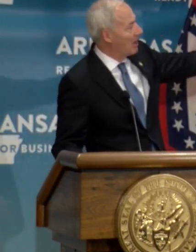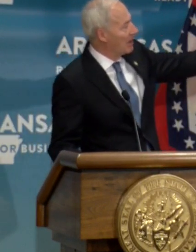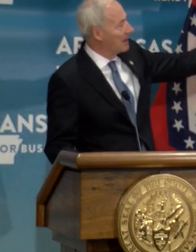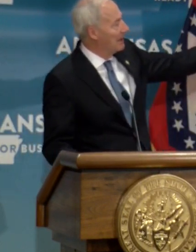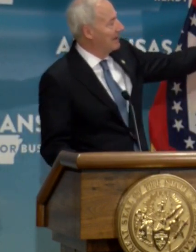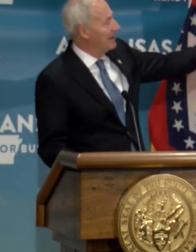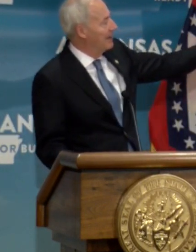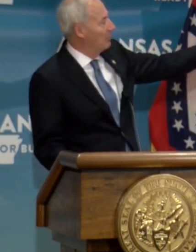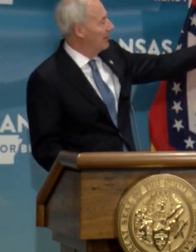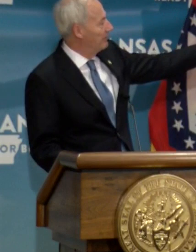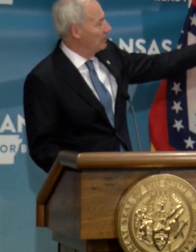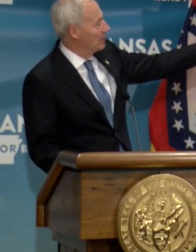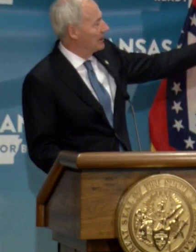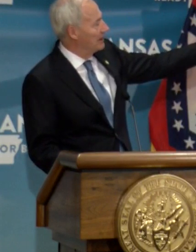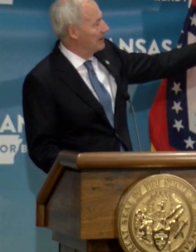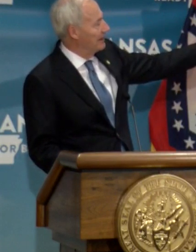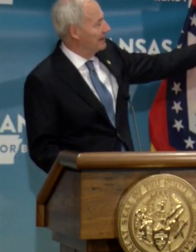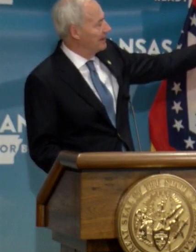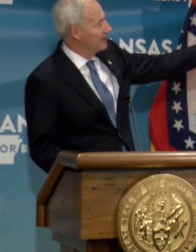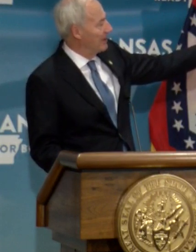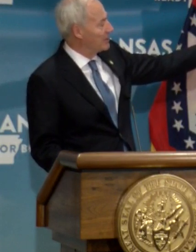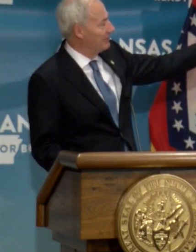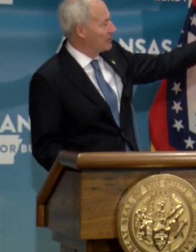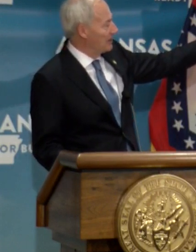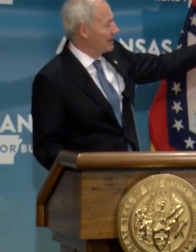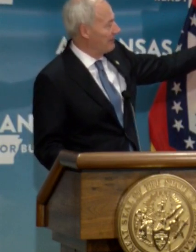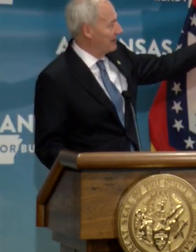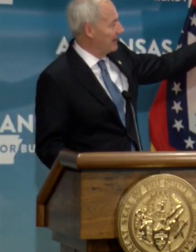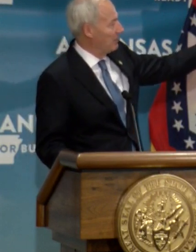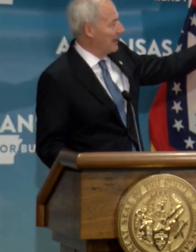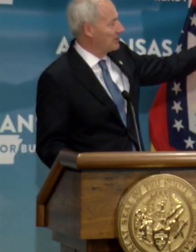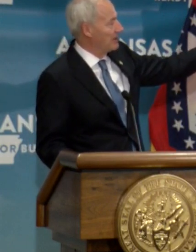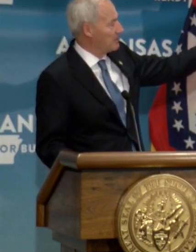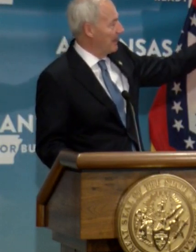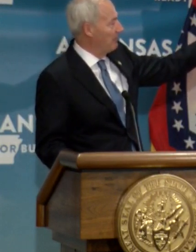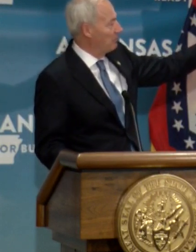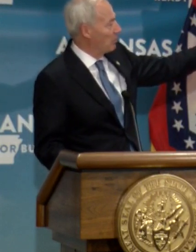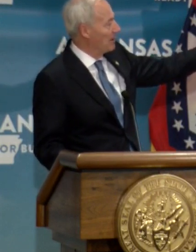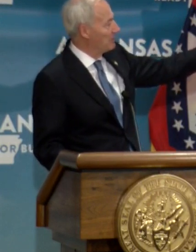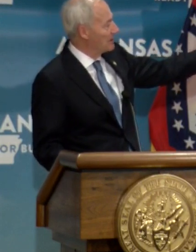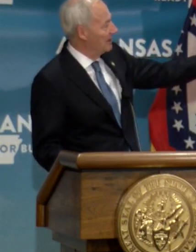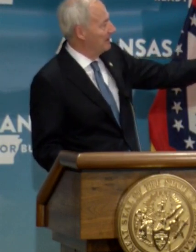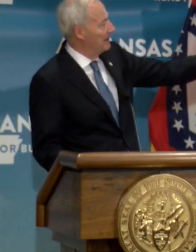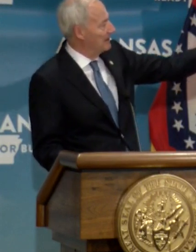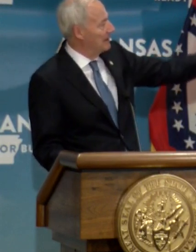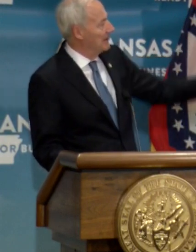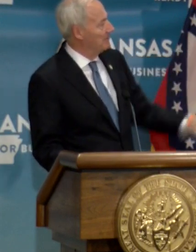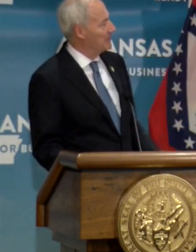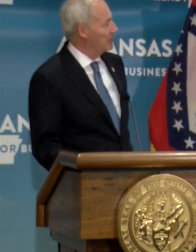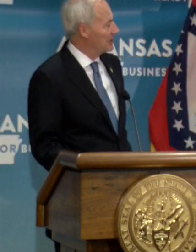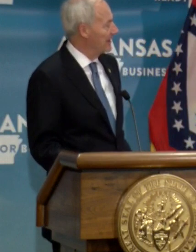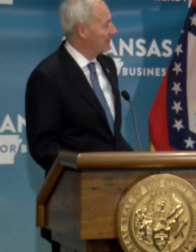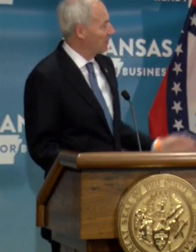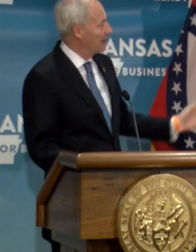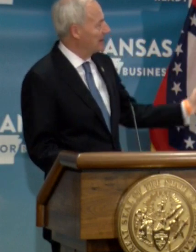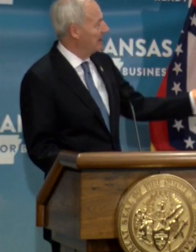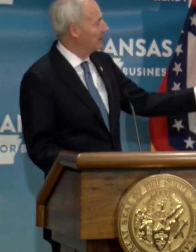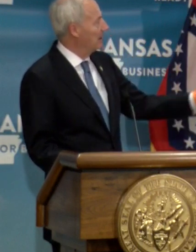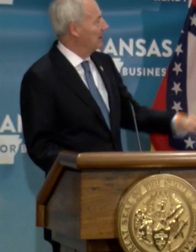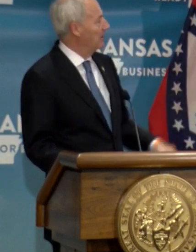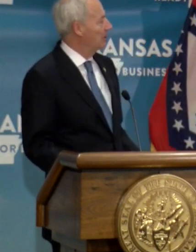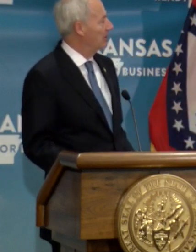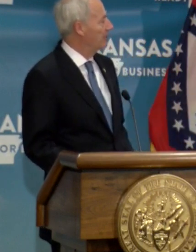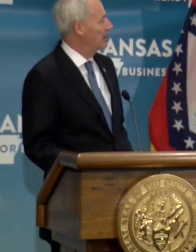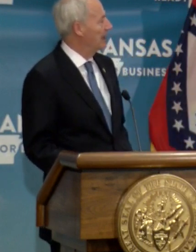700 mark. Whenever you look at the correctional facility, I think that will actually expand when more numbers come in, but you can see that